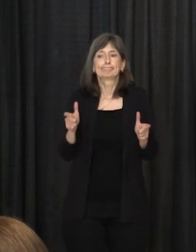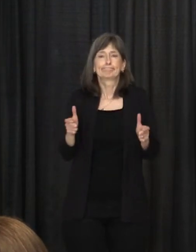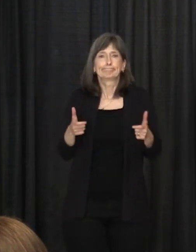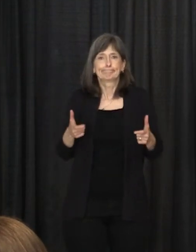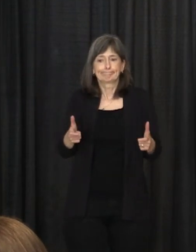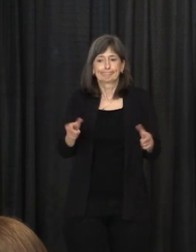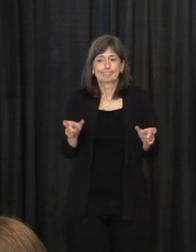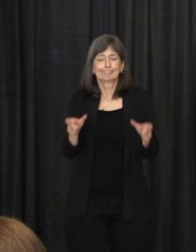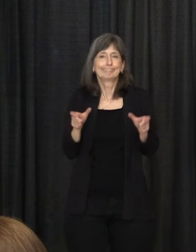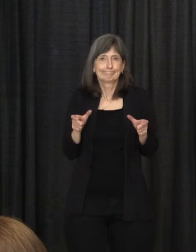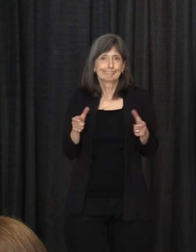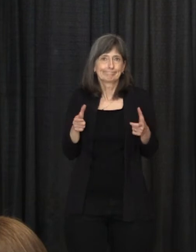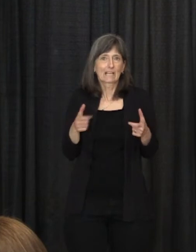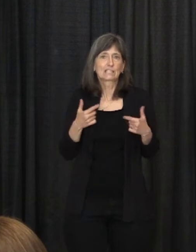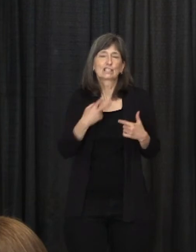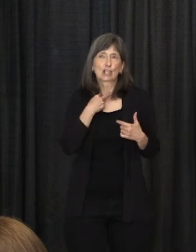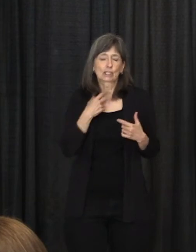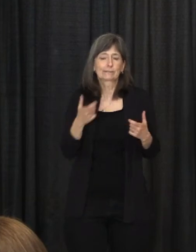of our sector.